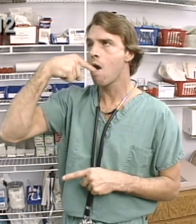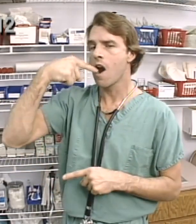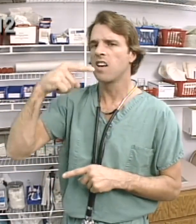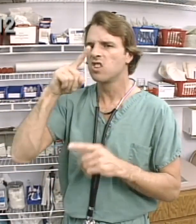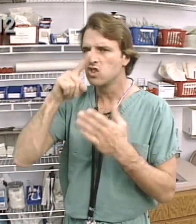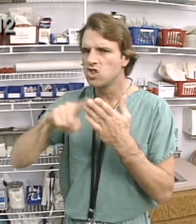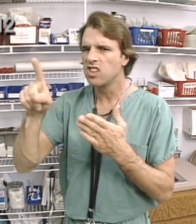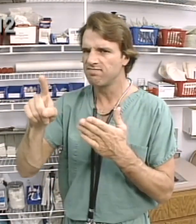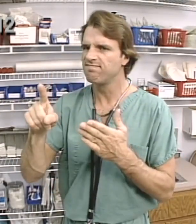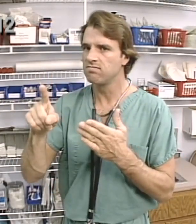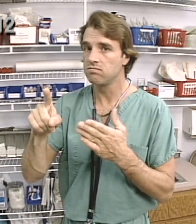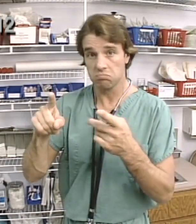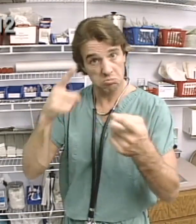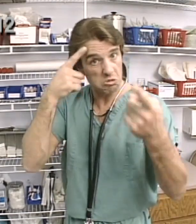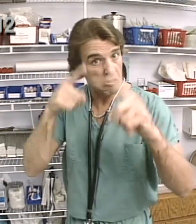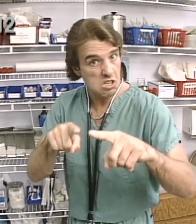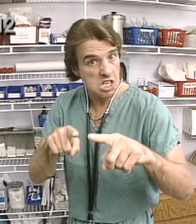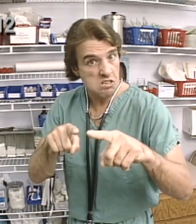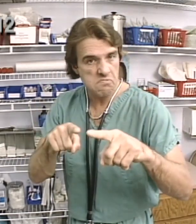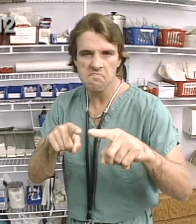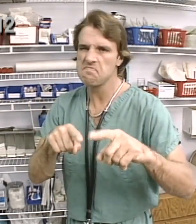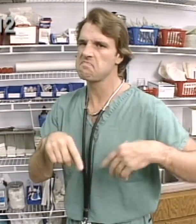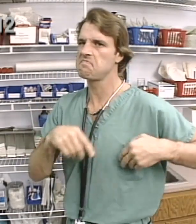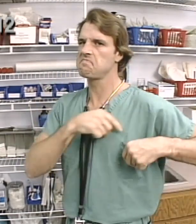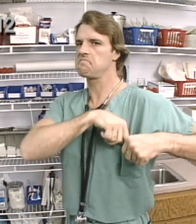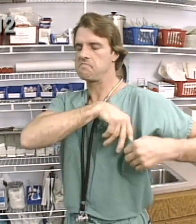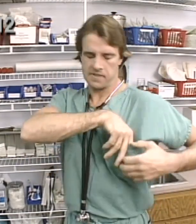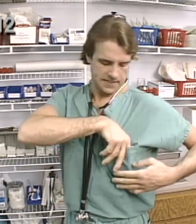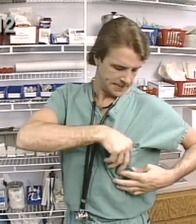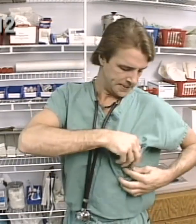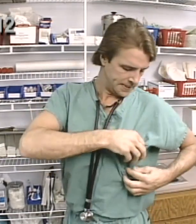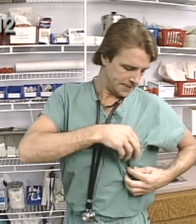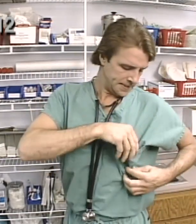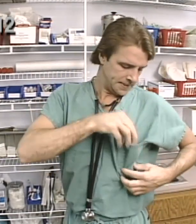his temperature. Wouldn't you agree?